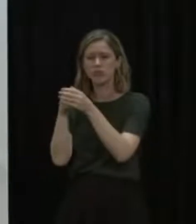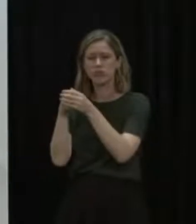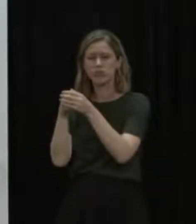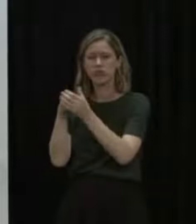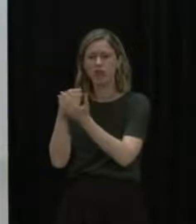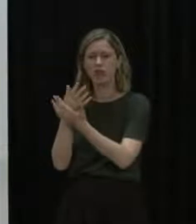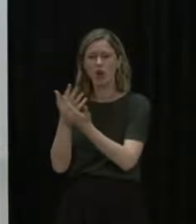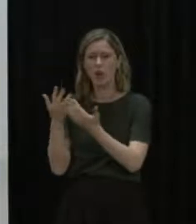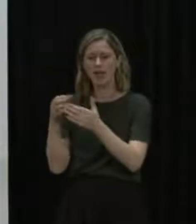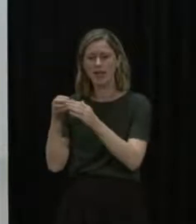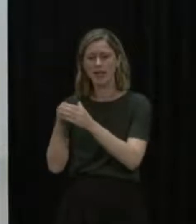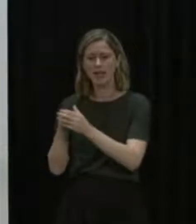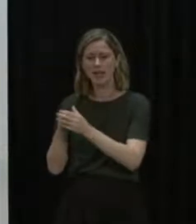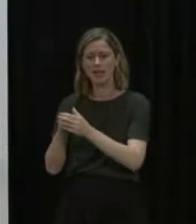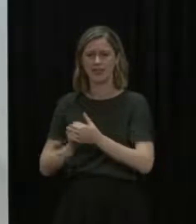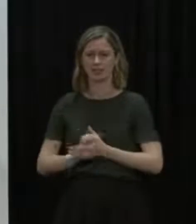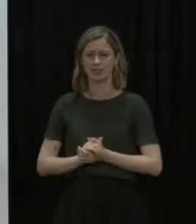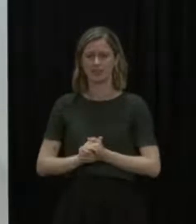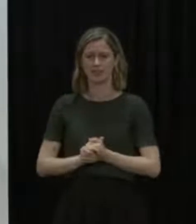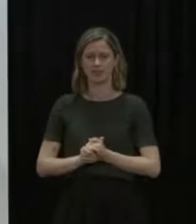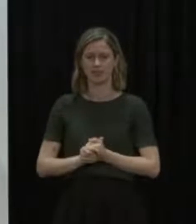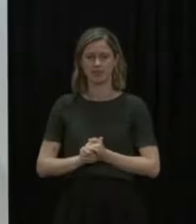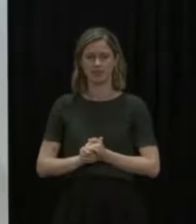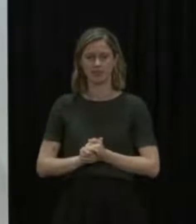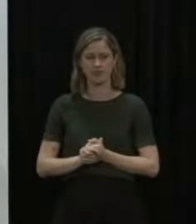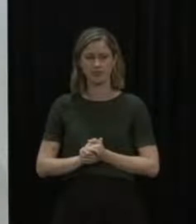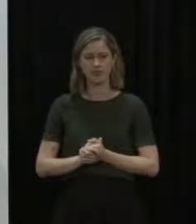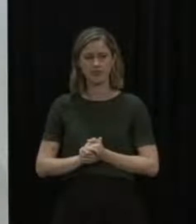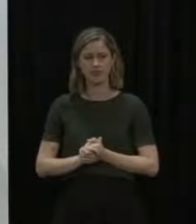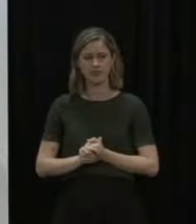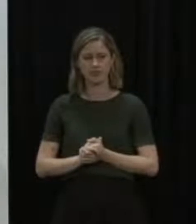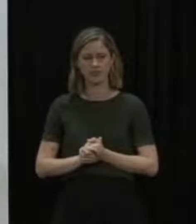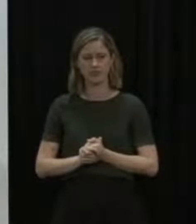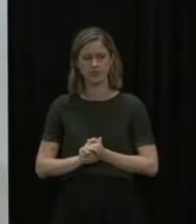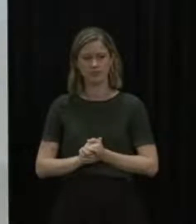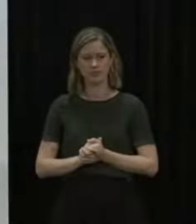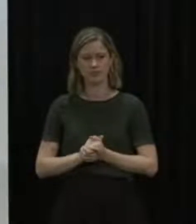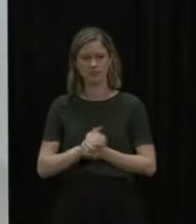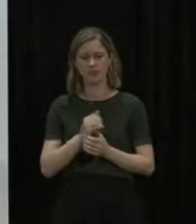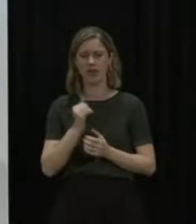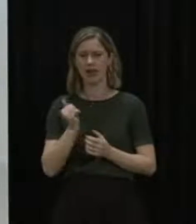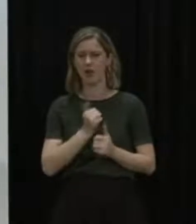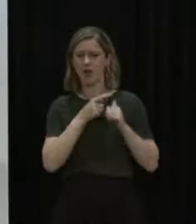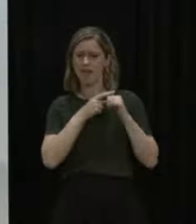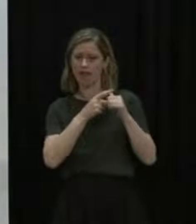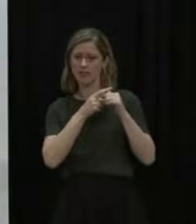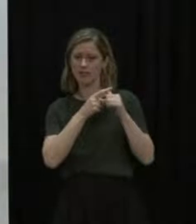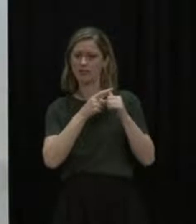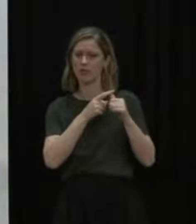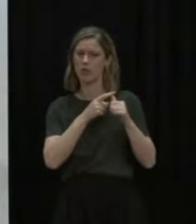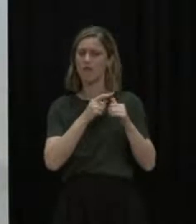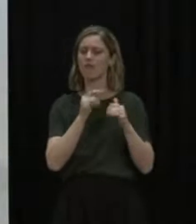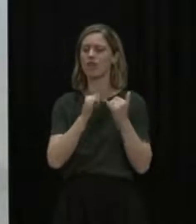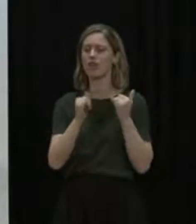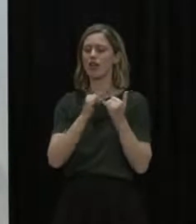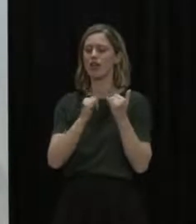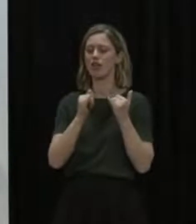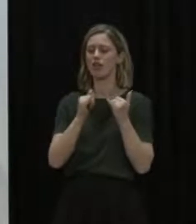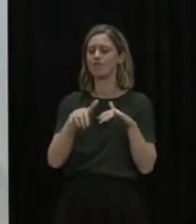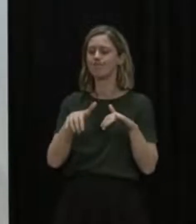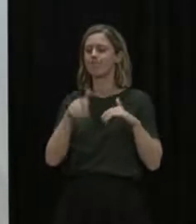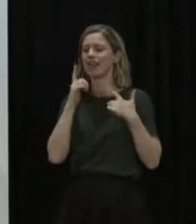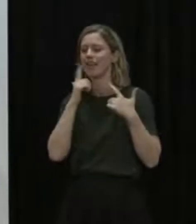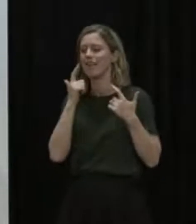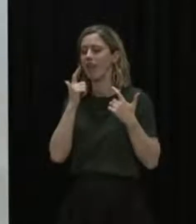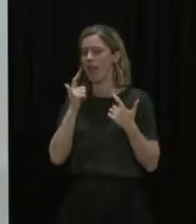that have actually been seeded outside of the Auckland border. I mean, our advice is always by nature going to be highly precautionary, of course,